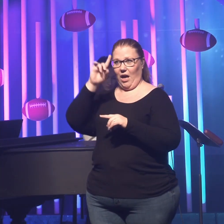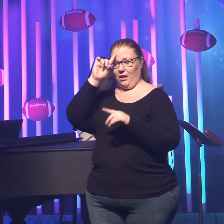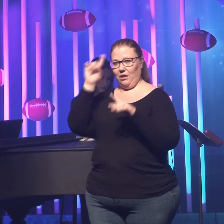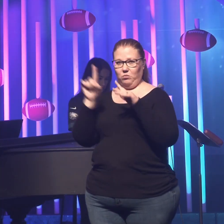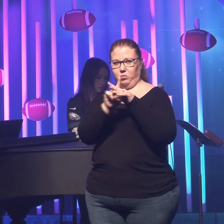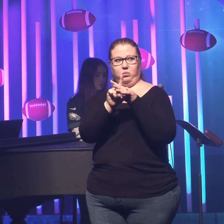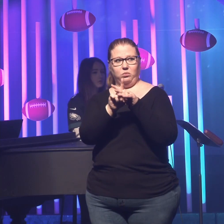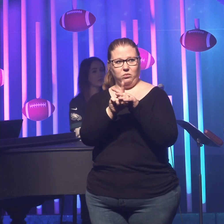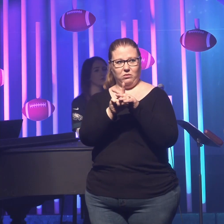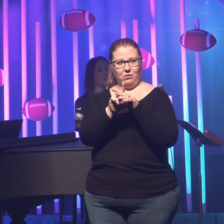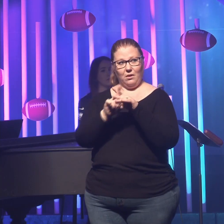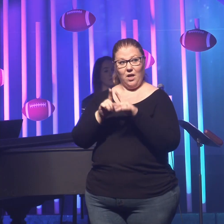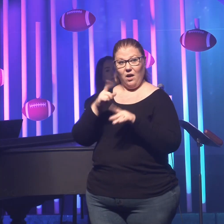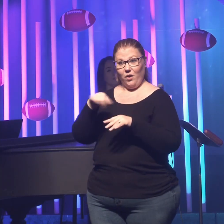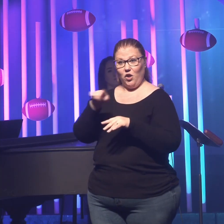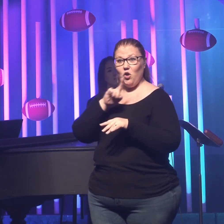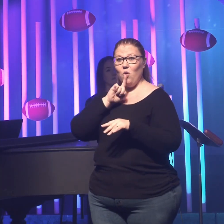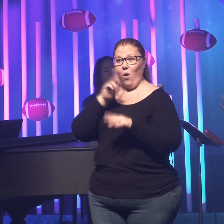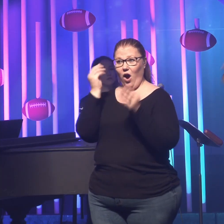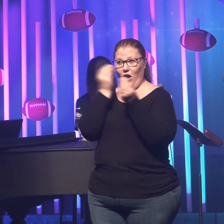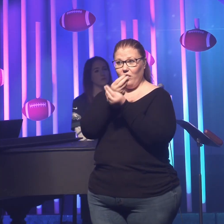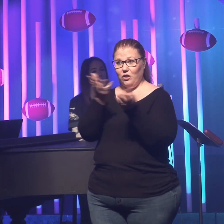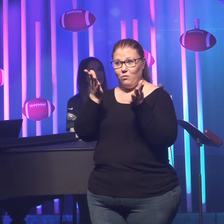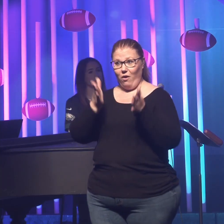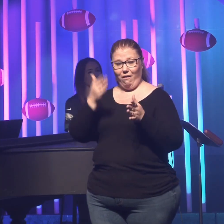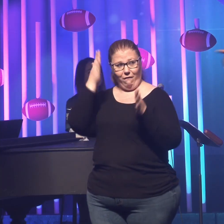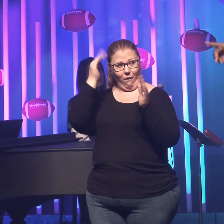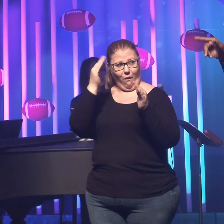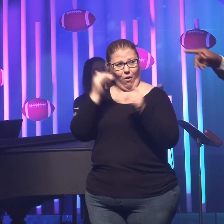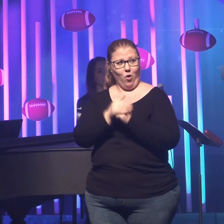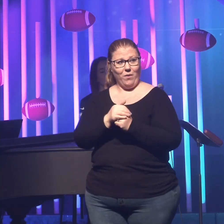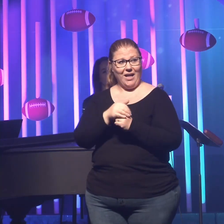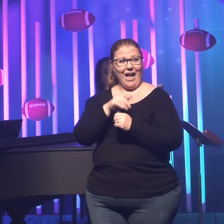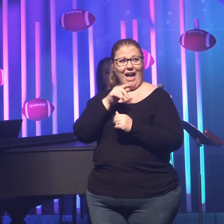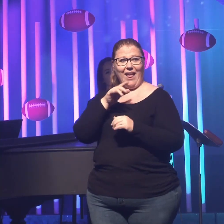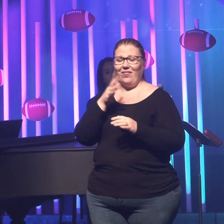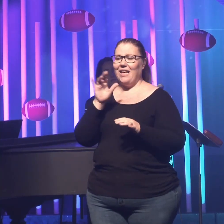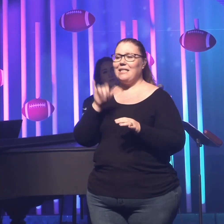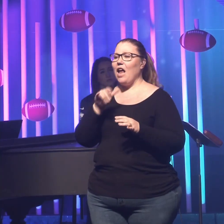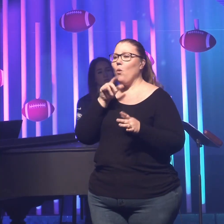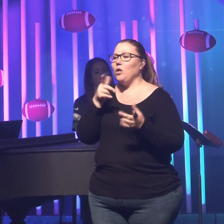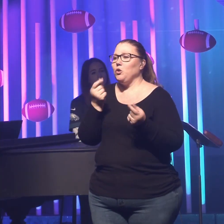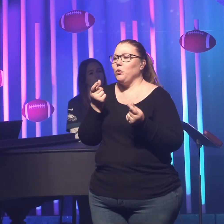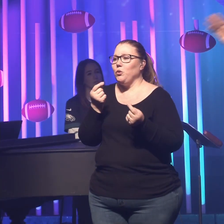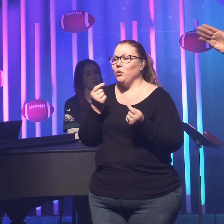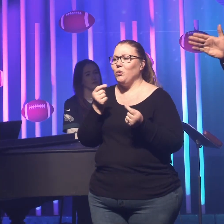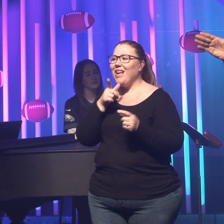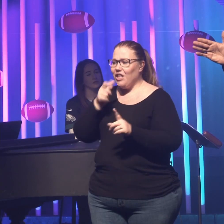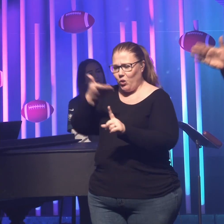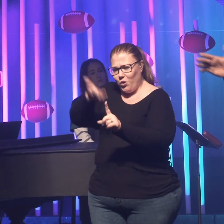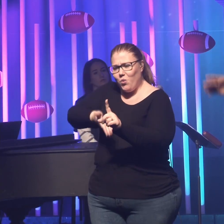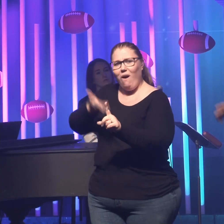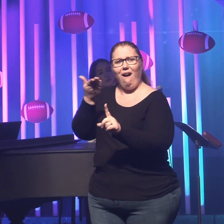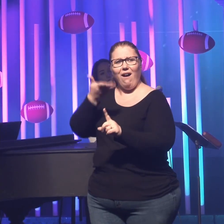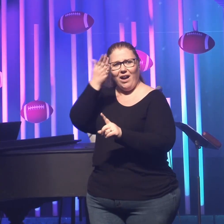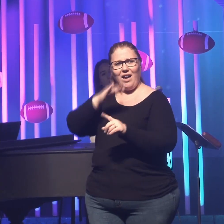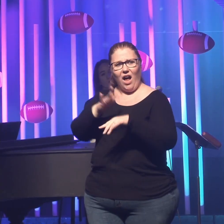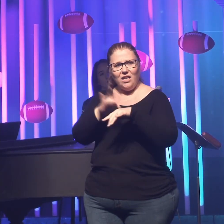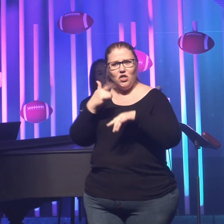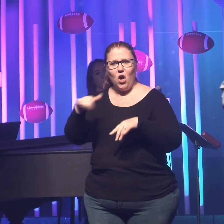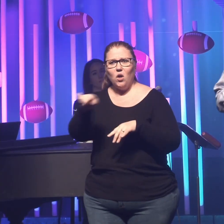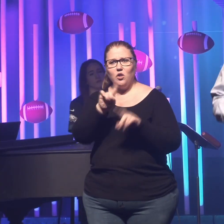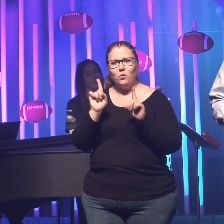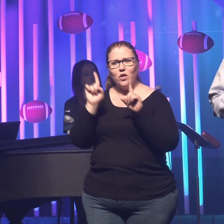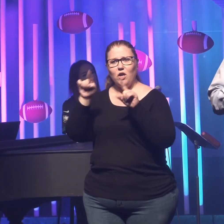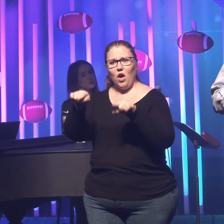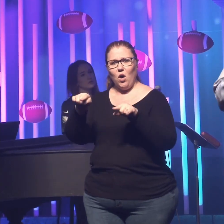you are ambassadors of hope. That's not what you do, that's who you are. That God has called you to go in